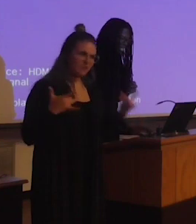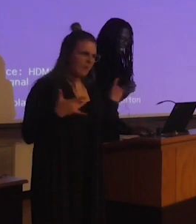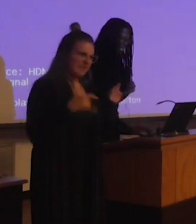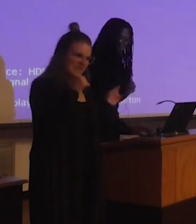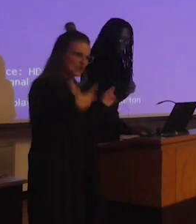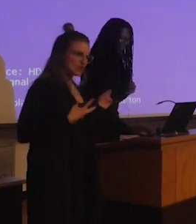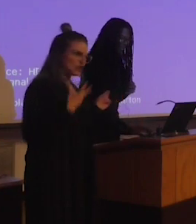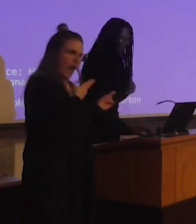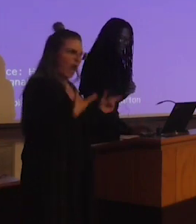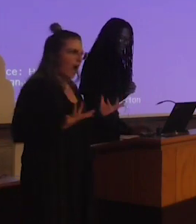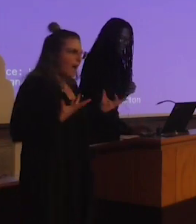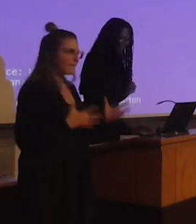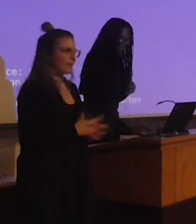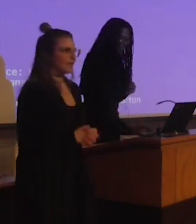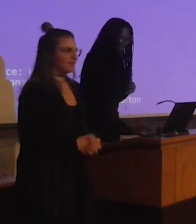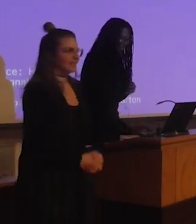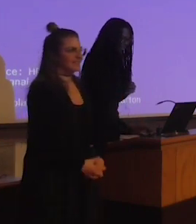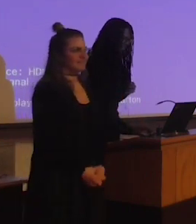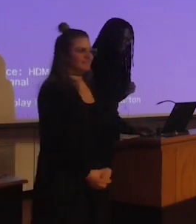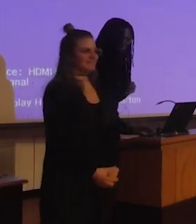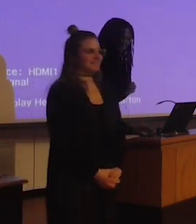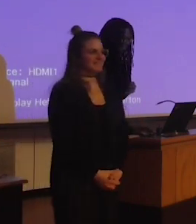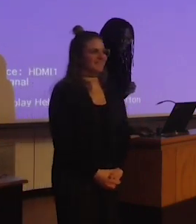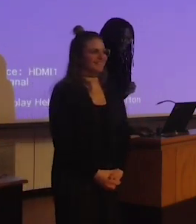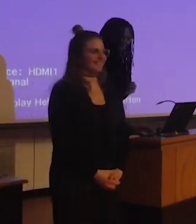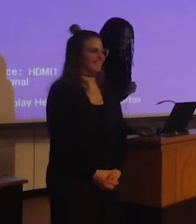Searching for a beach vacation? Find it at